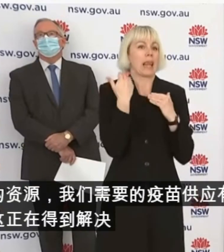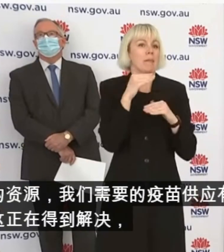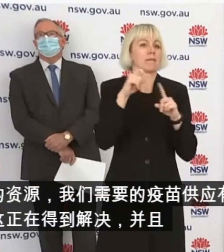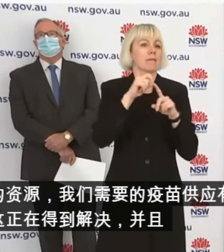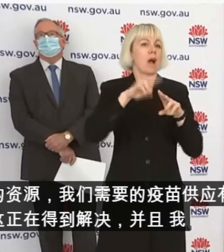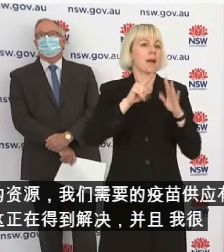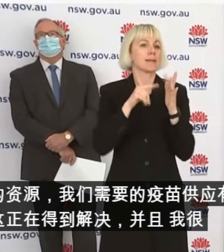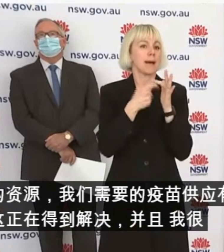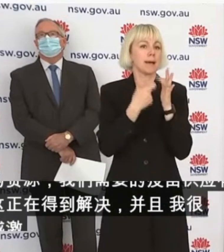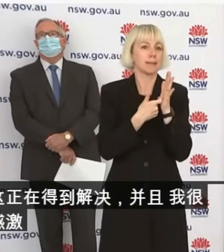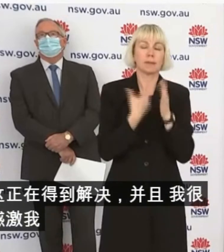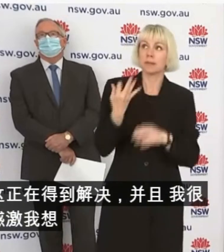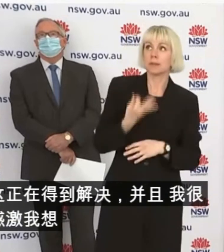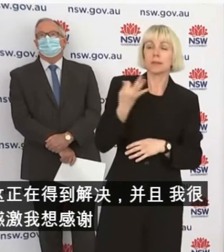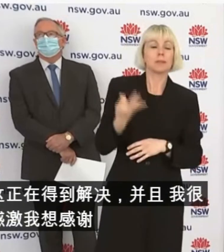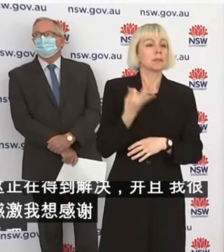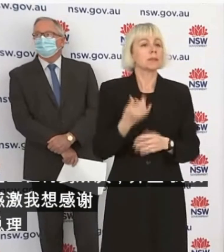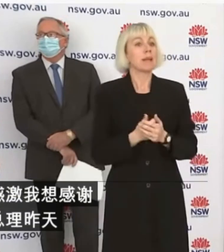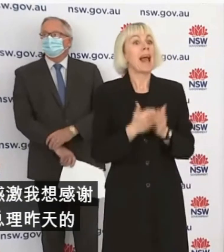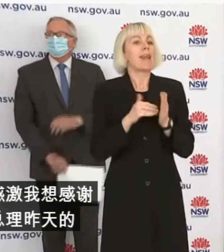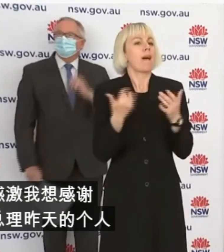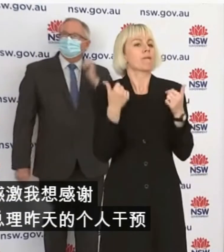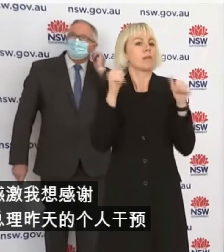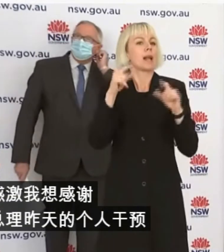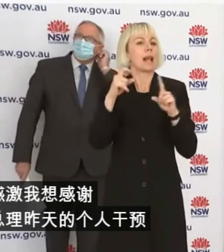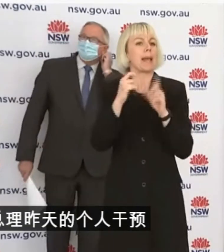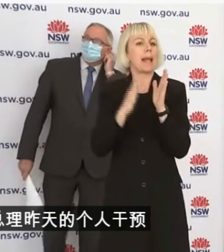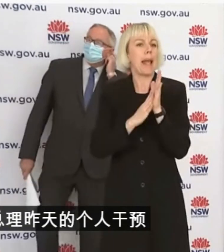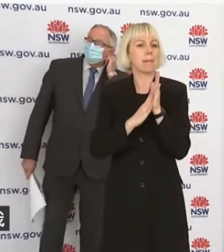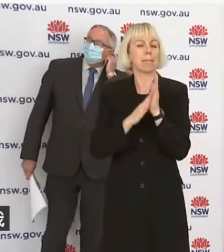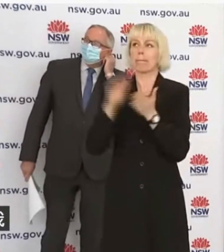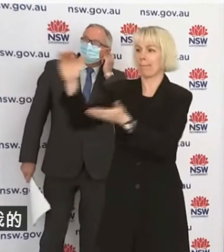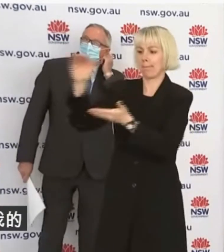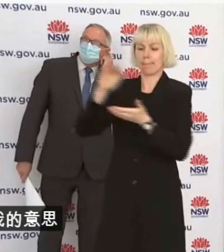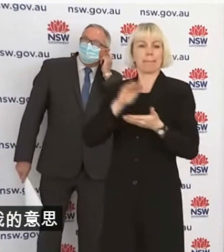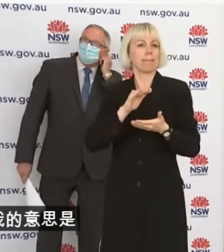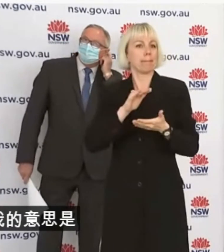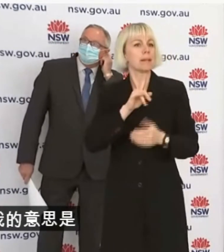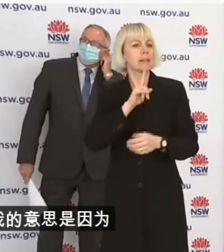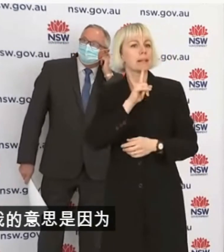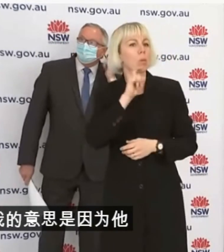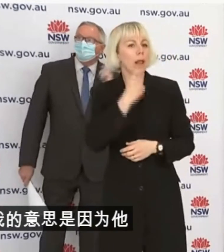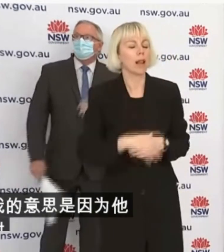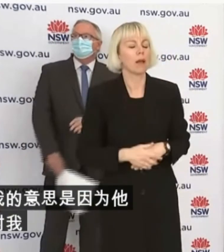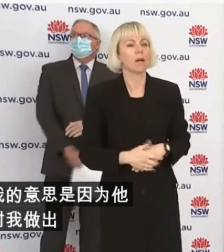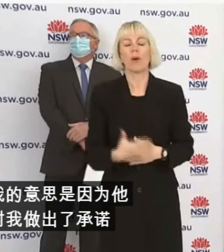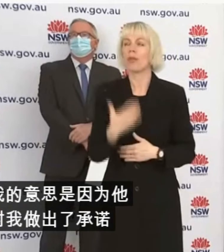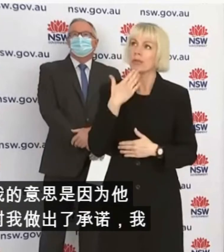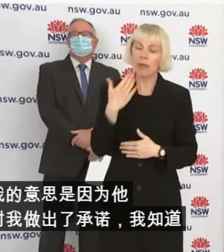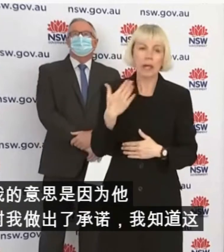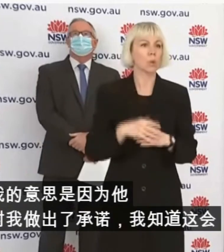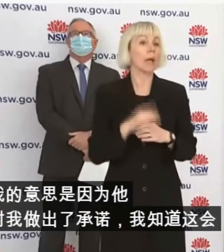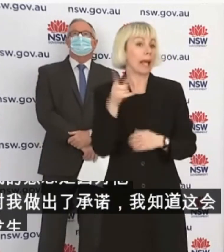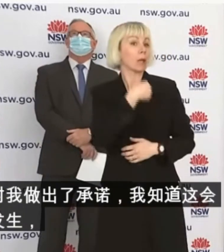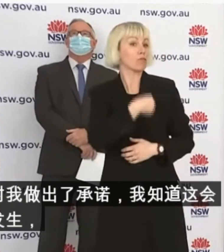is being addressed, and I'm grateful to that. I want to thank the Prime Minister for his personal intervention yesterday. I truly mean that, because he made commitments to me